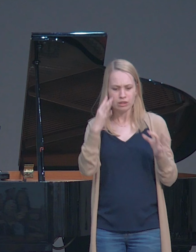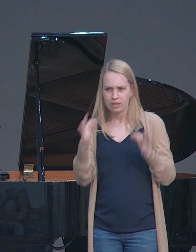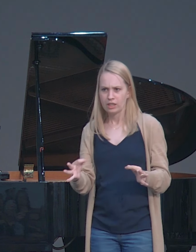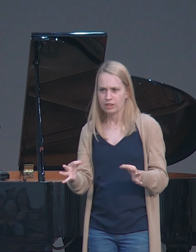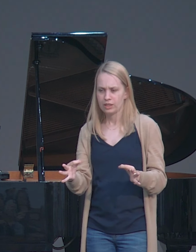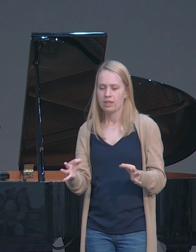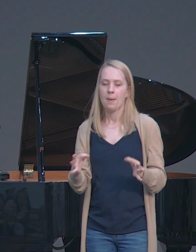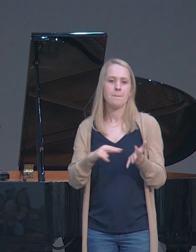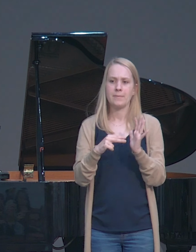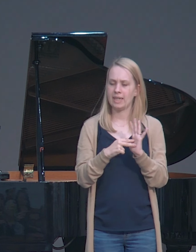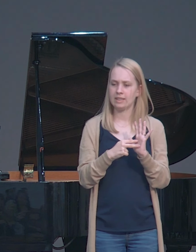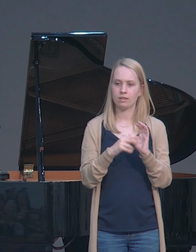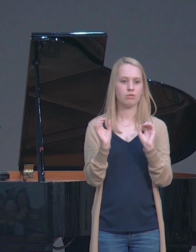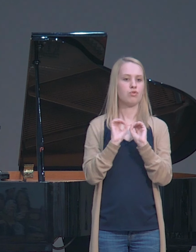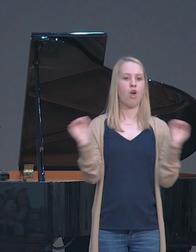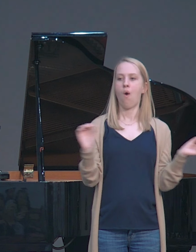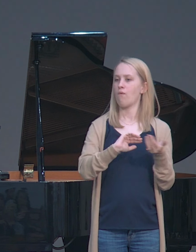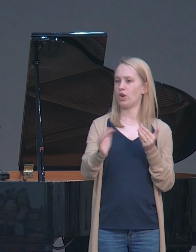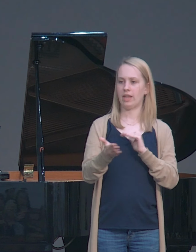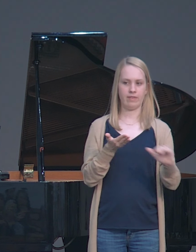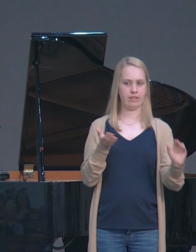condemnation, there's no forgiveness.